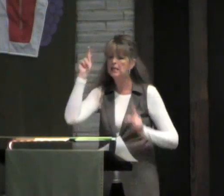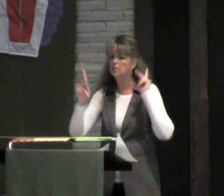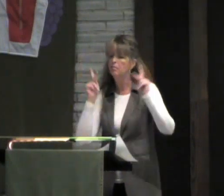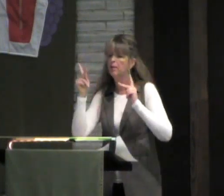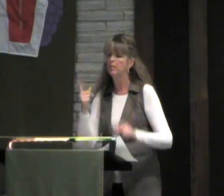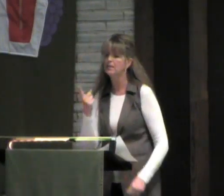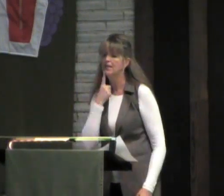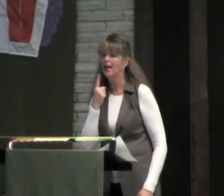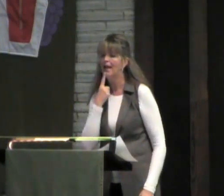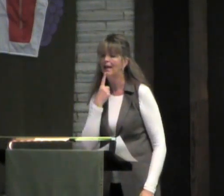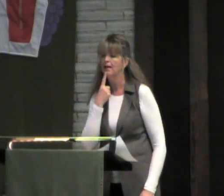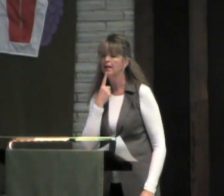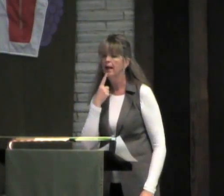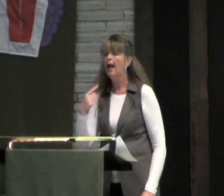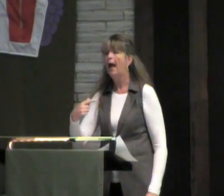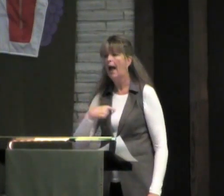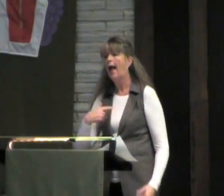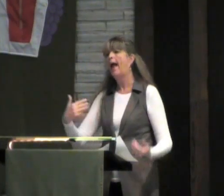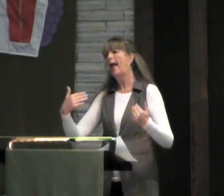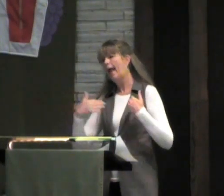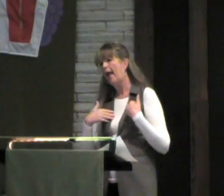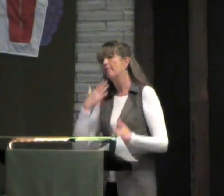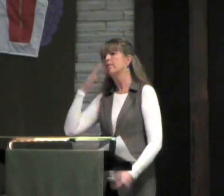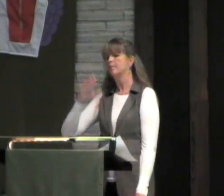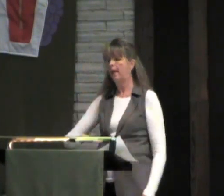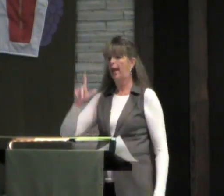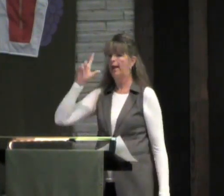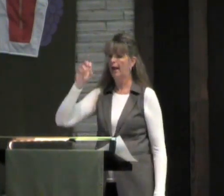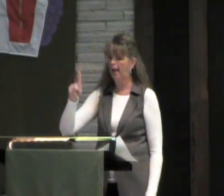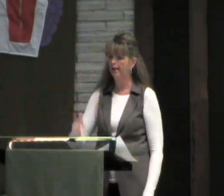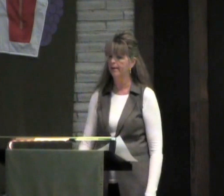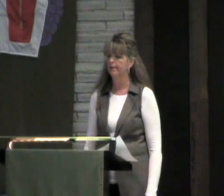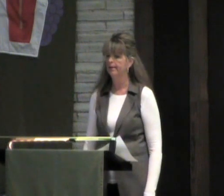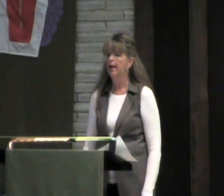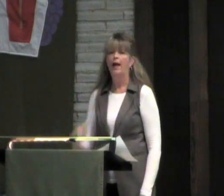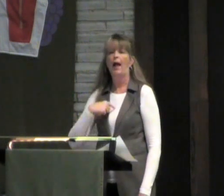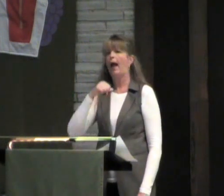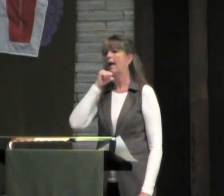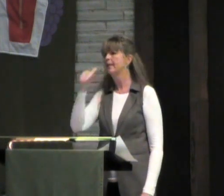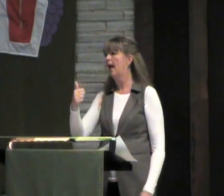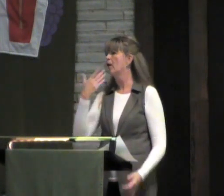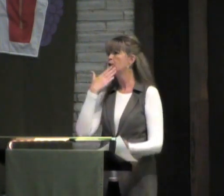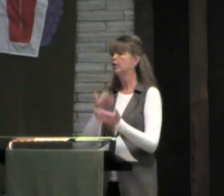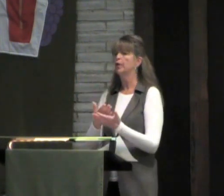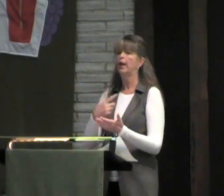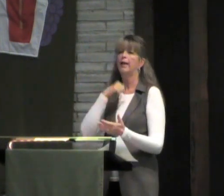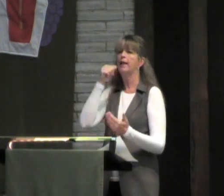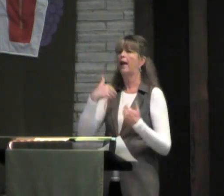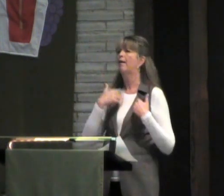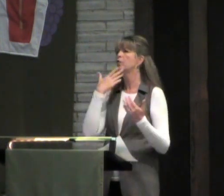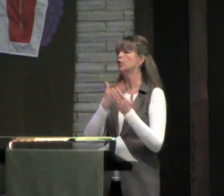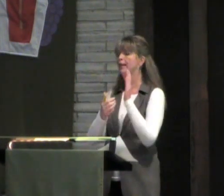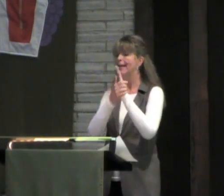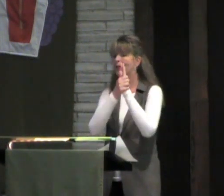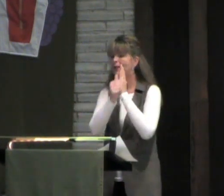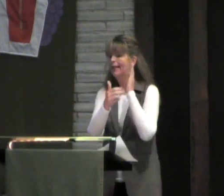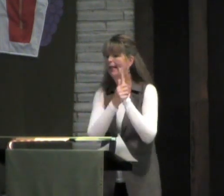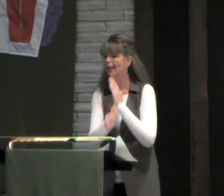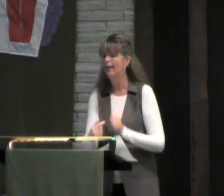see most people say is, I have a bad, I'm not good, I don't